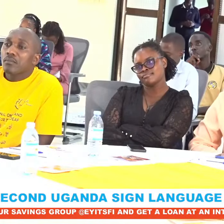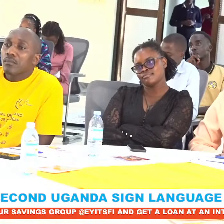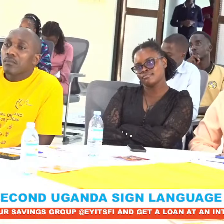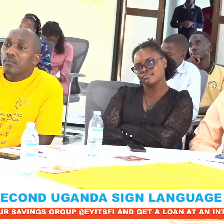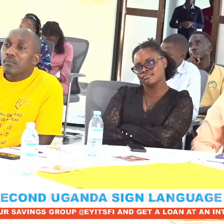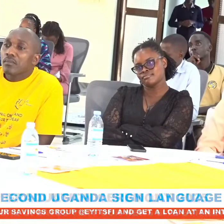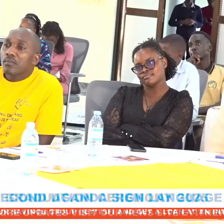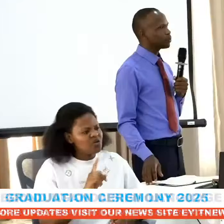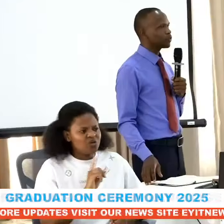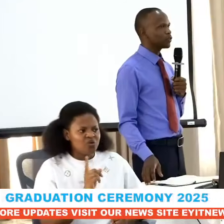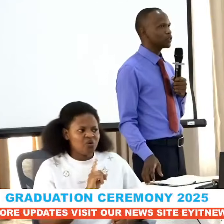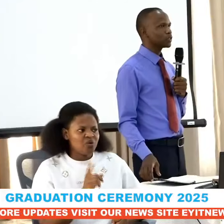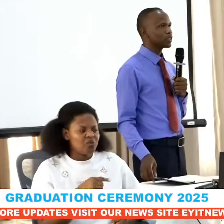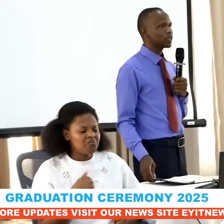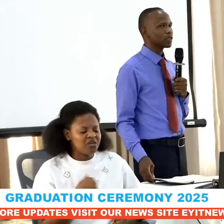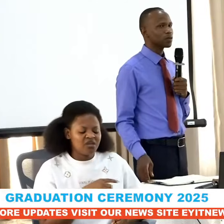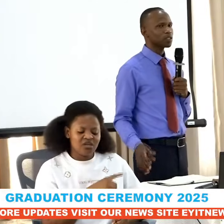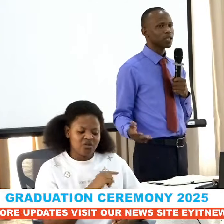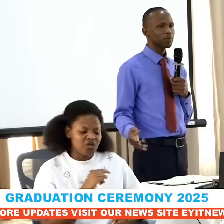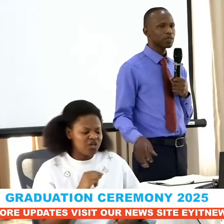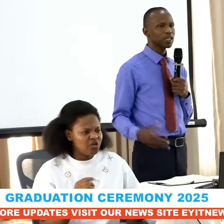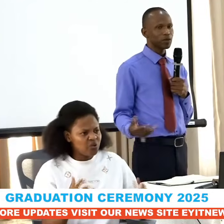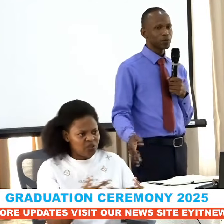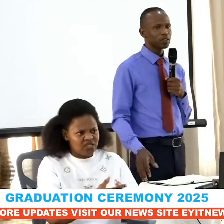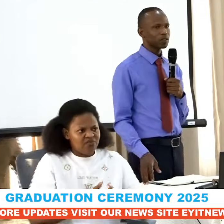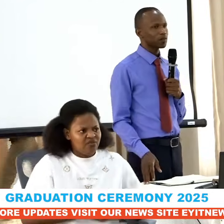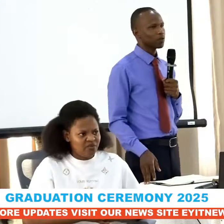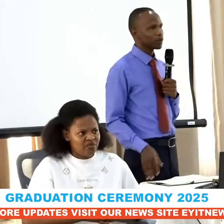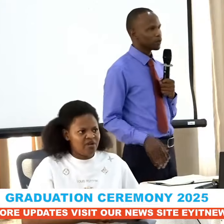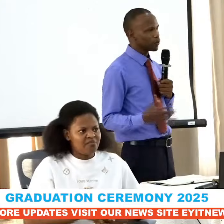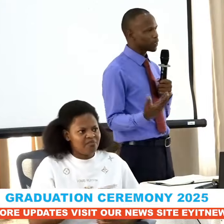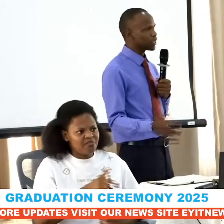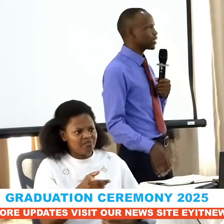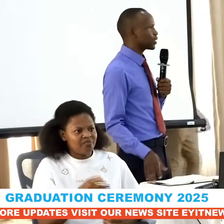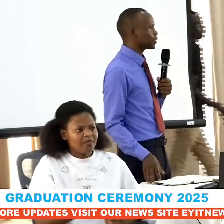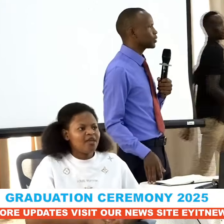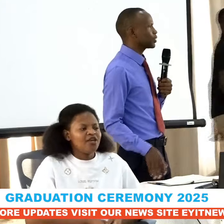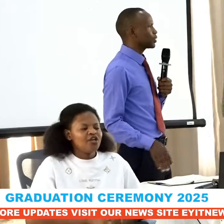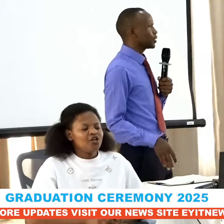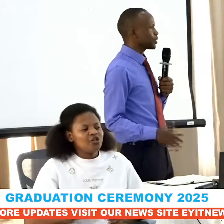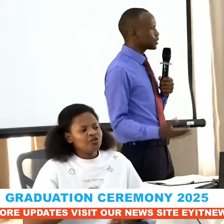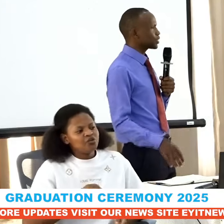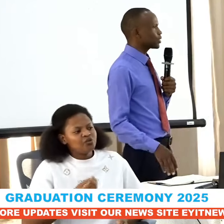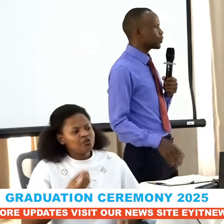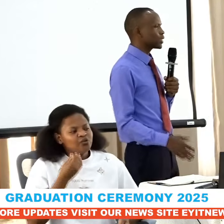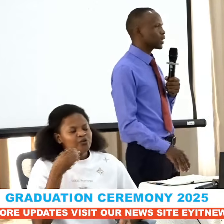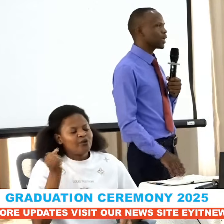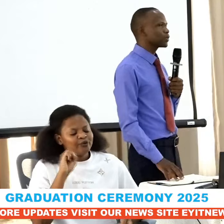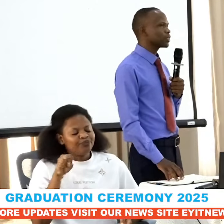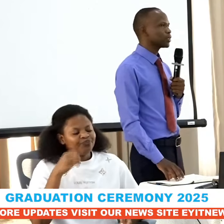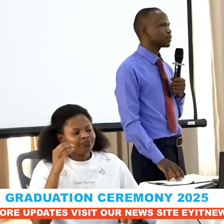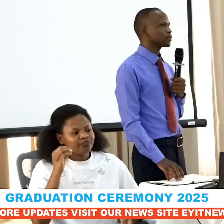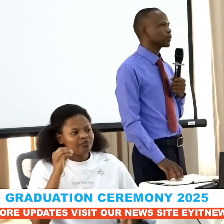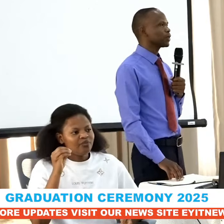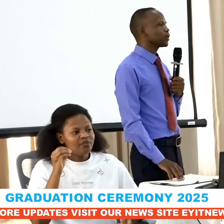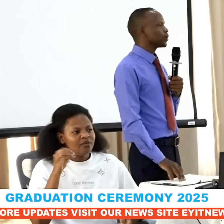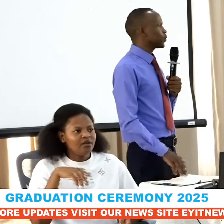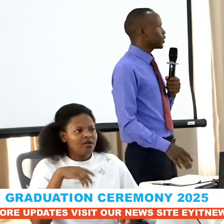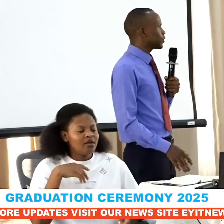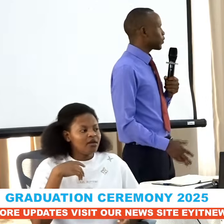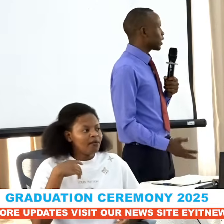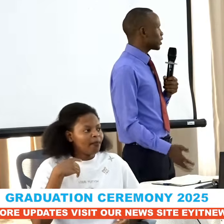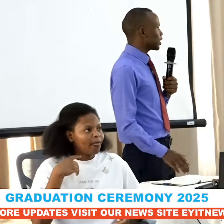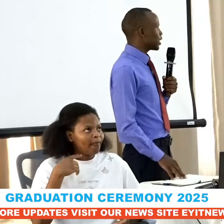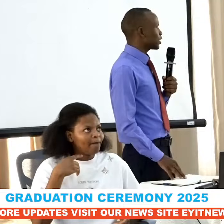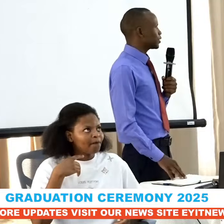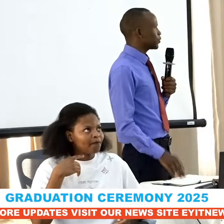bring in maybe a professional sign language interpreter, and we hear exactly what the girl says. When